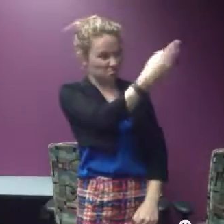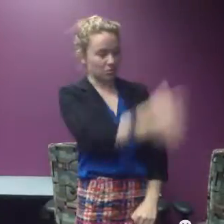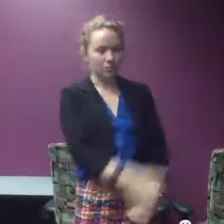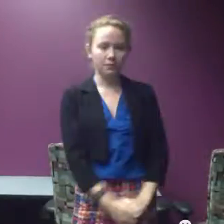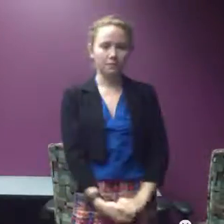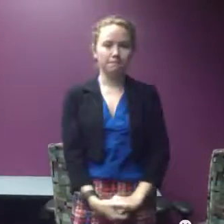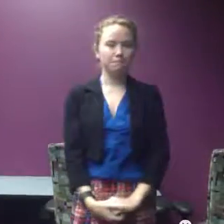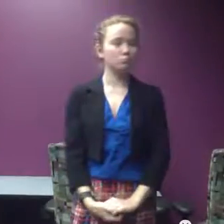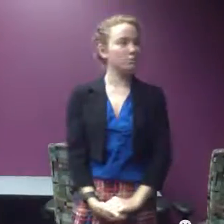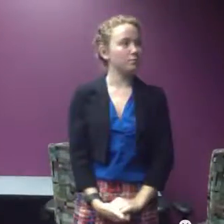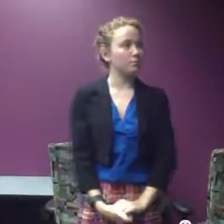You can see.